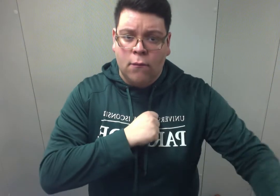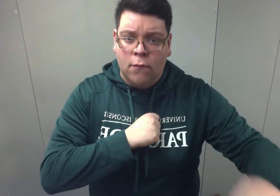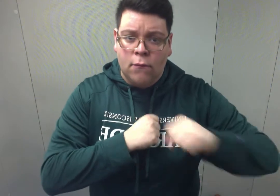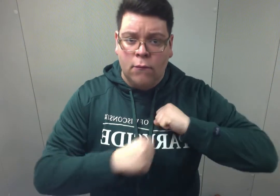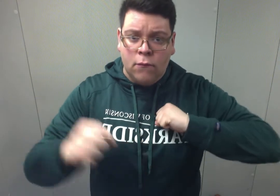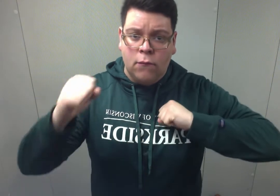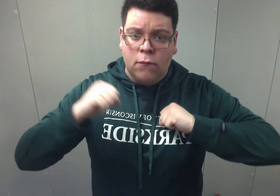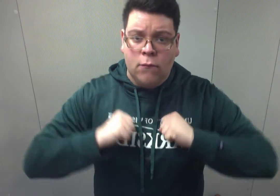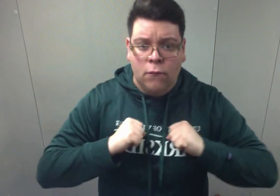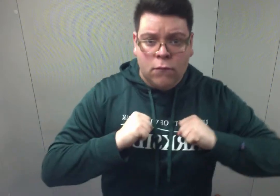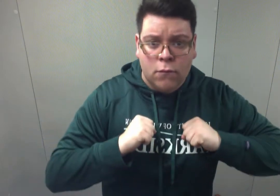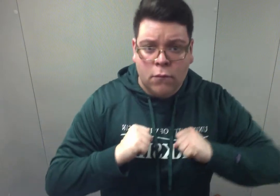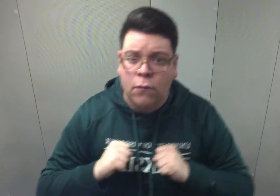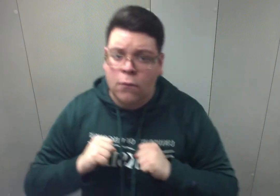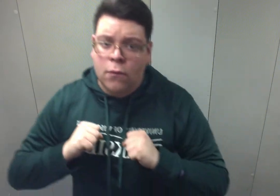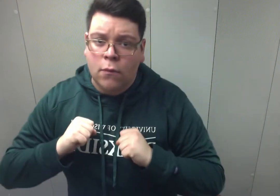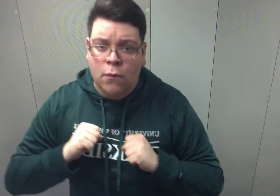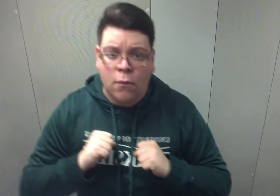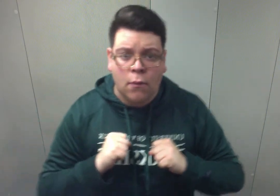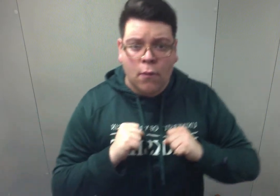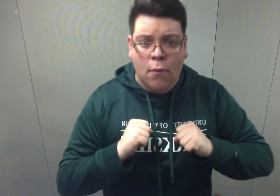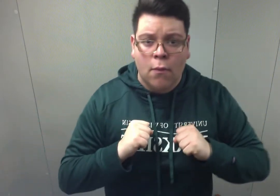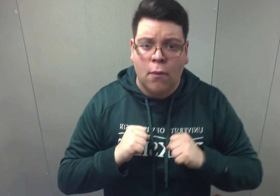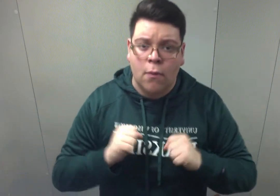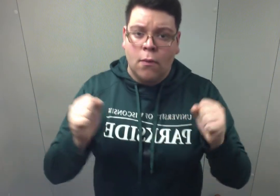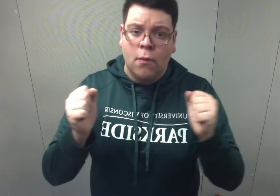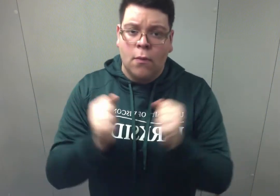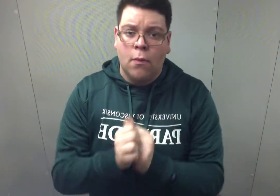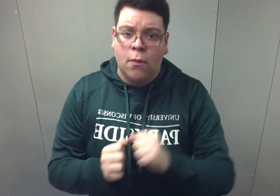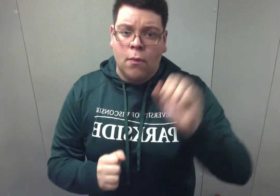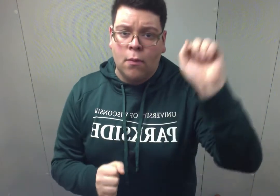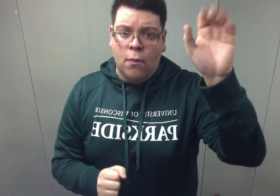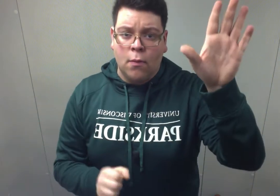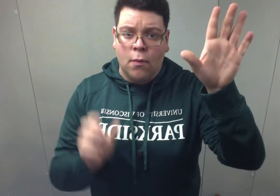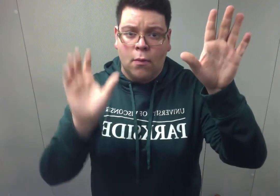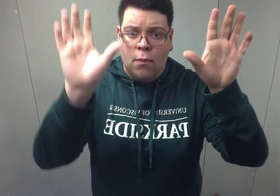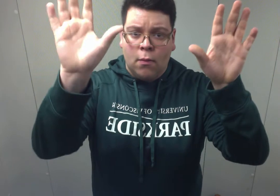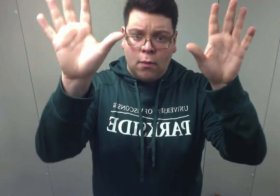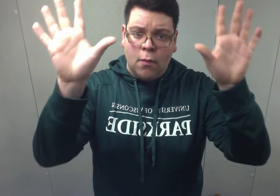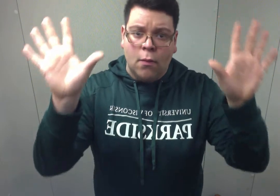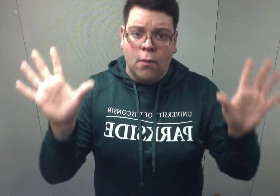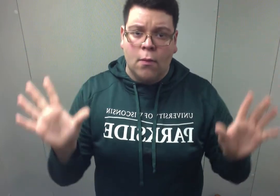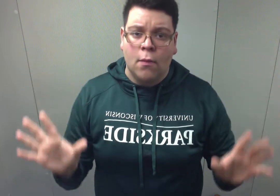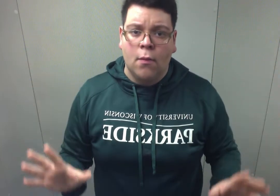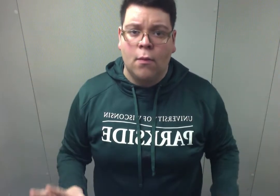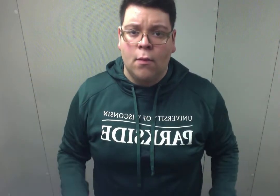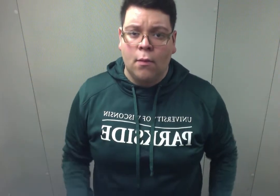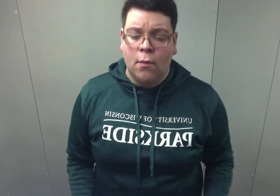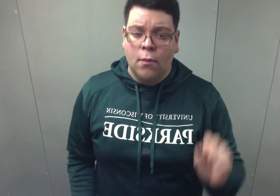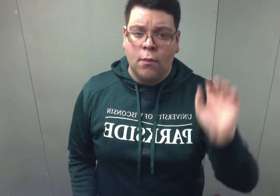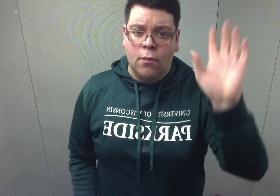I'm gonna swing from the chandelier, from the